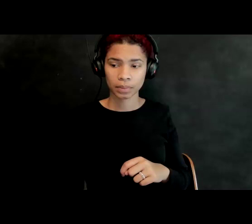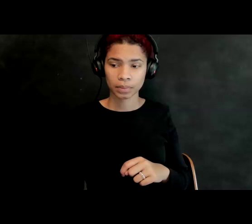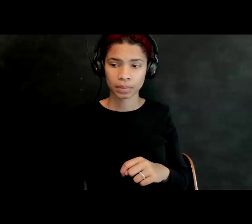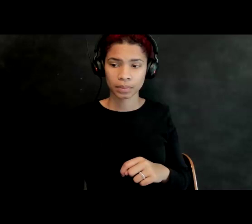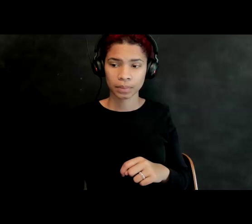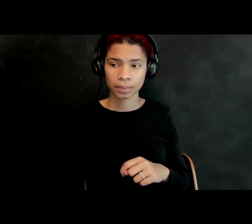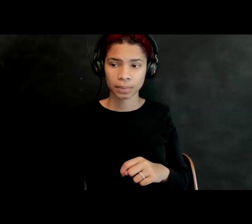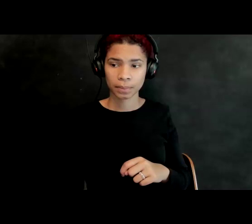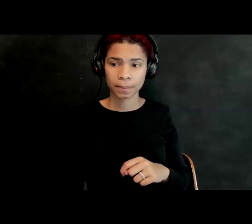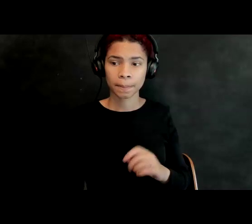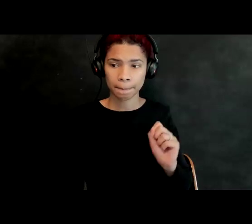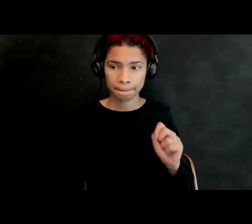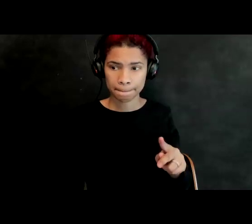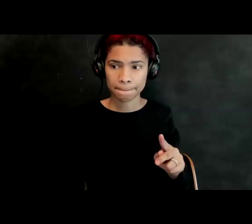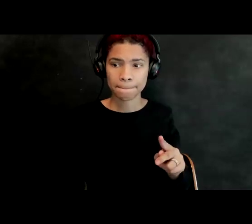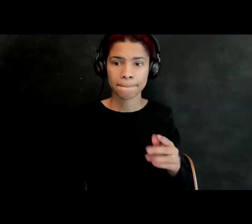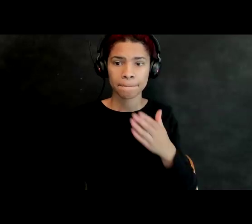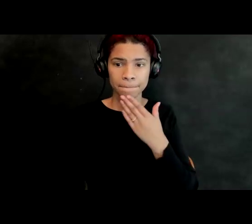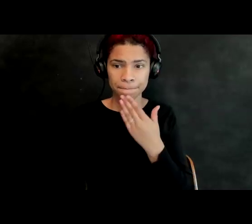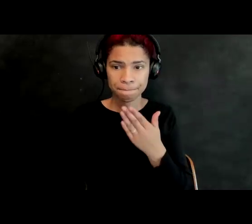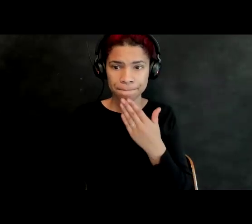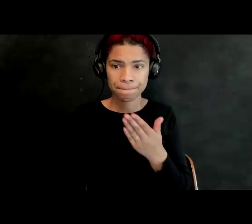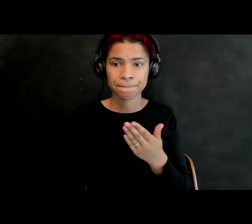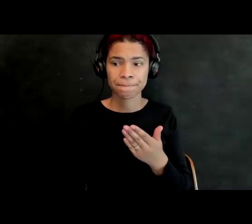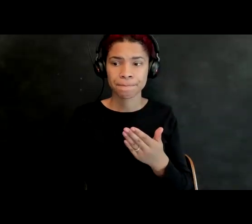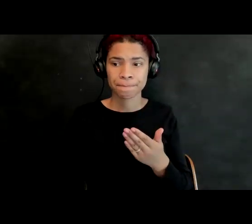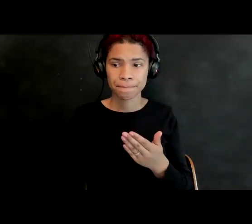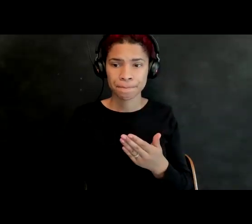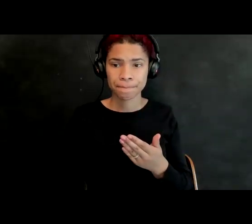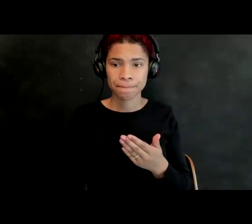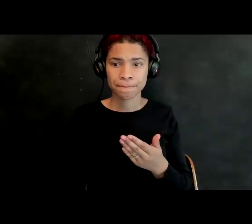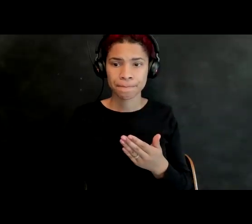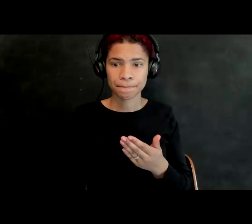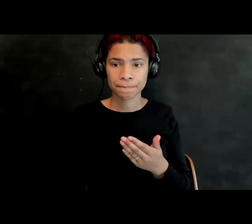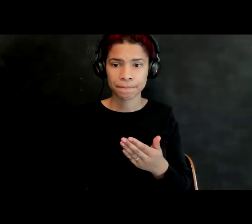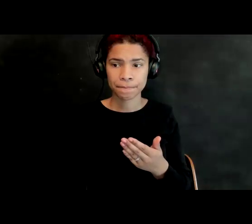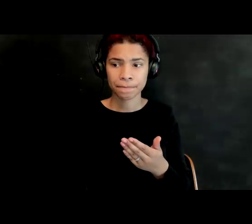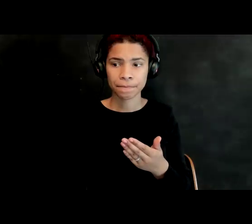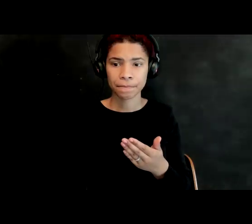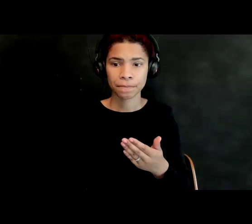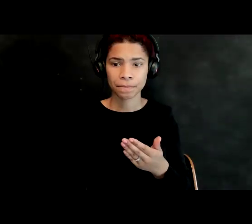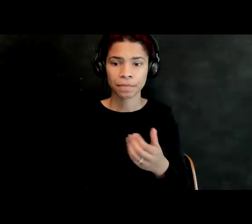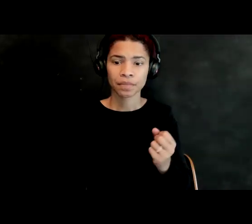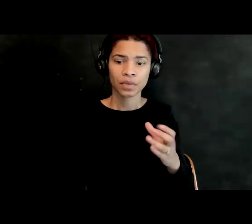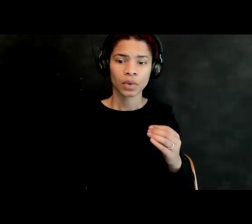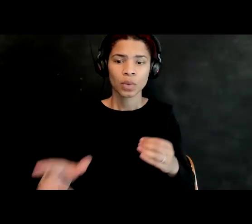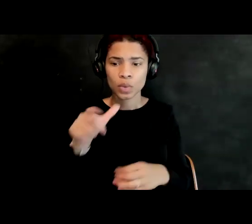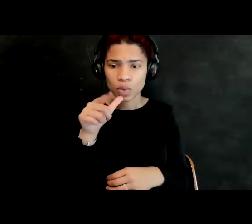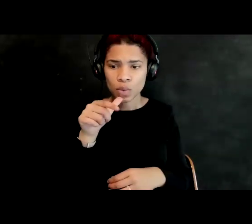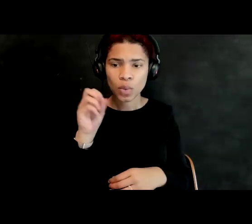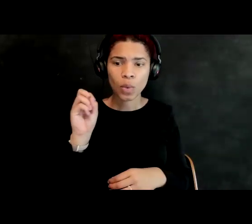And so, okay, thank you, Jamie. And so, who or what might be